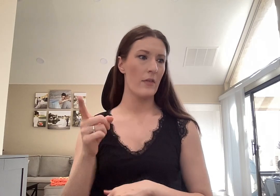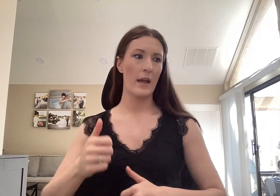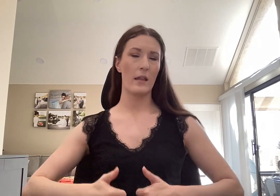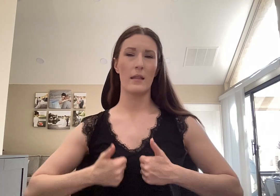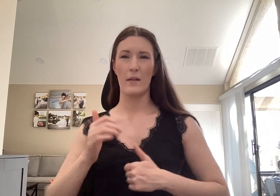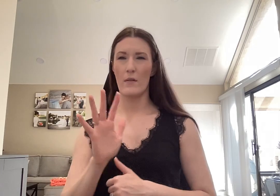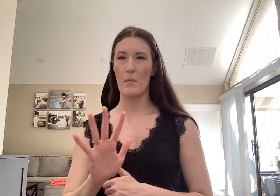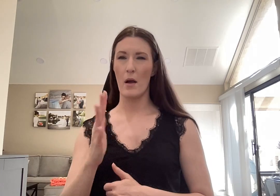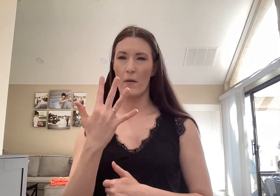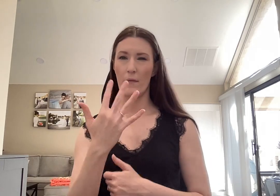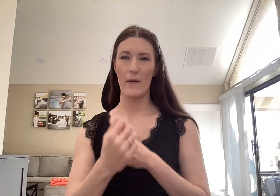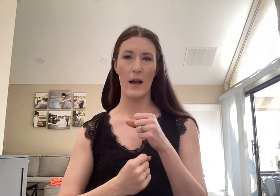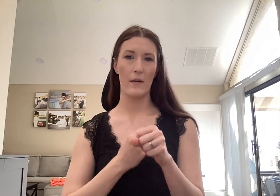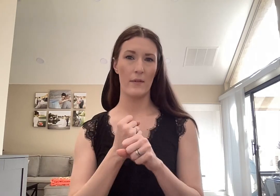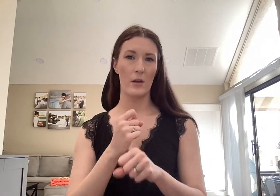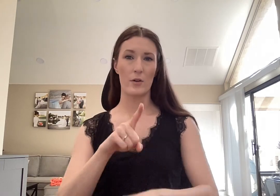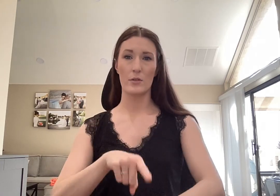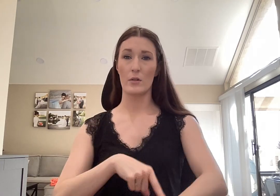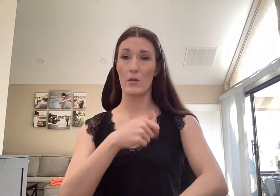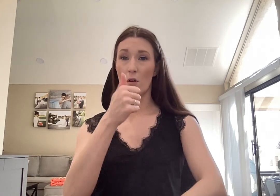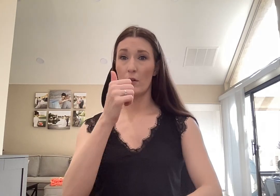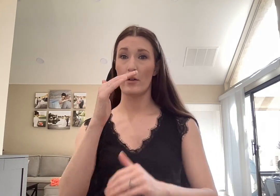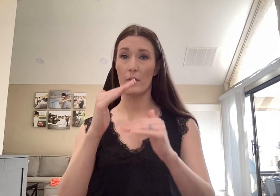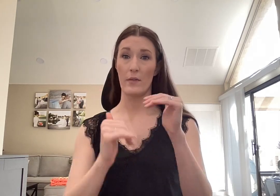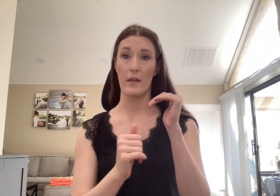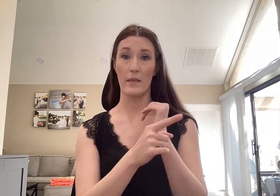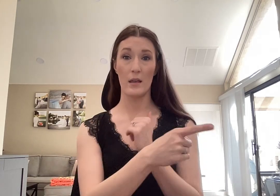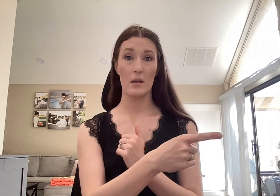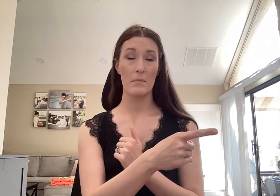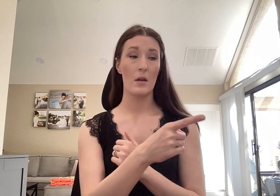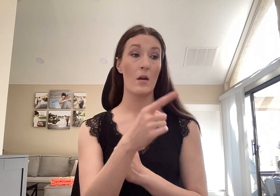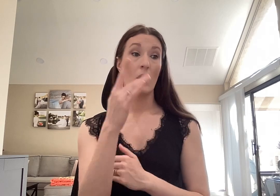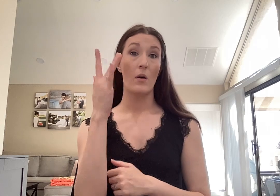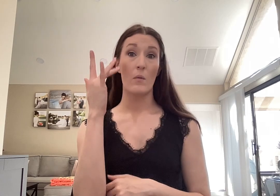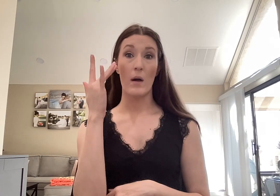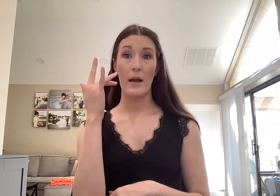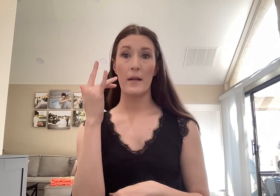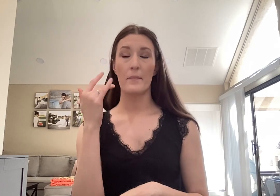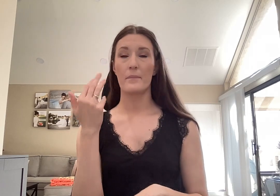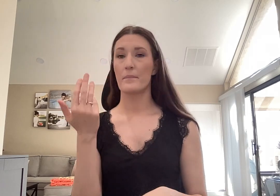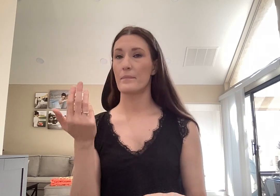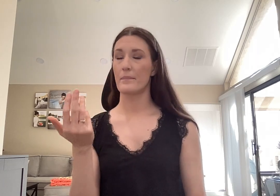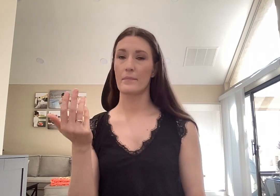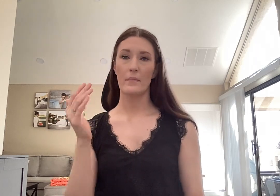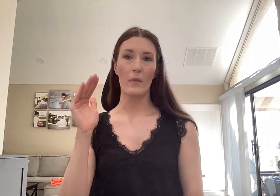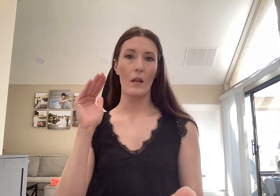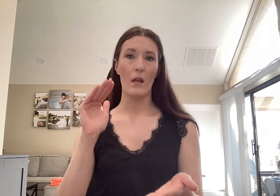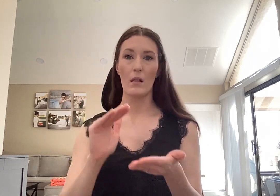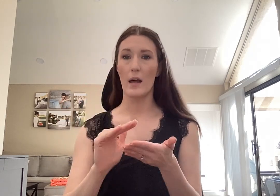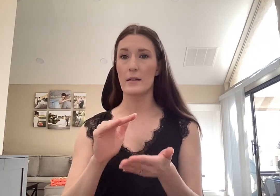They live about 5 years longer than them. Why?